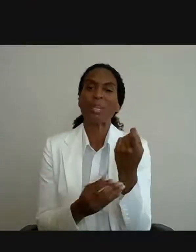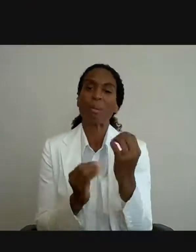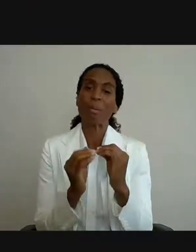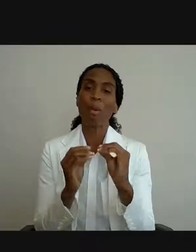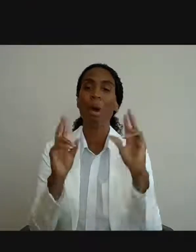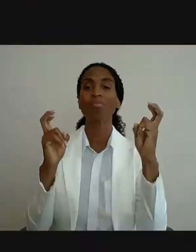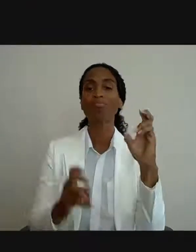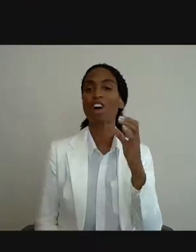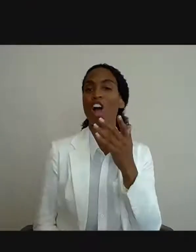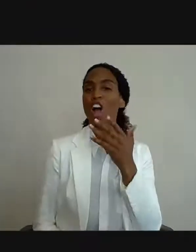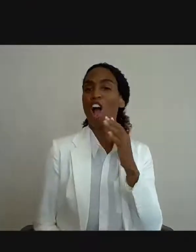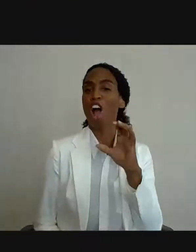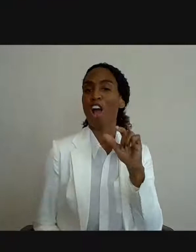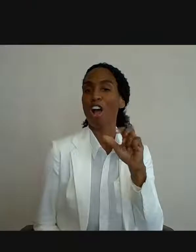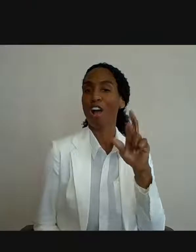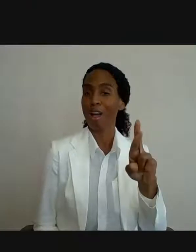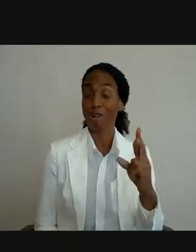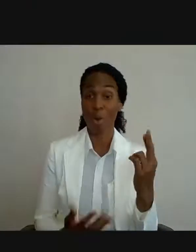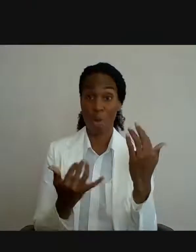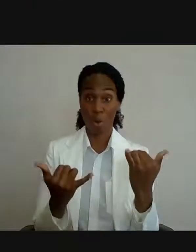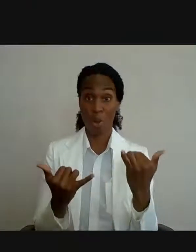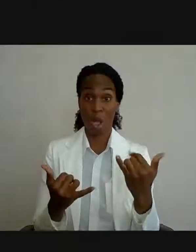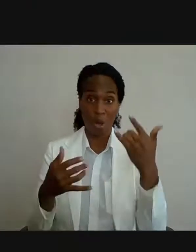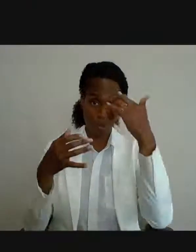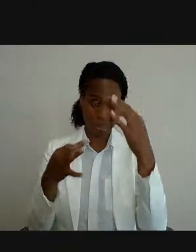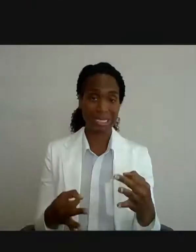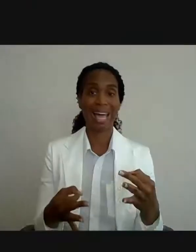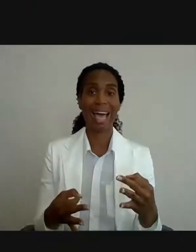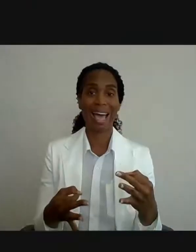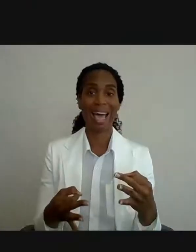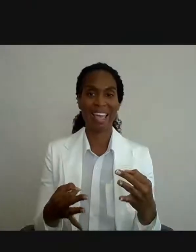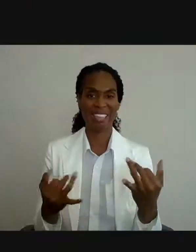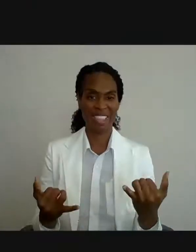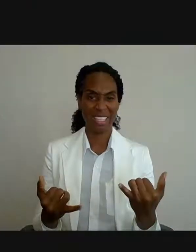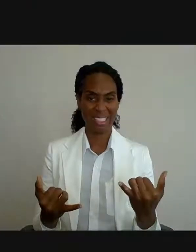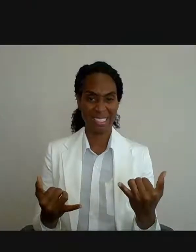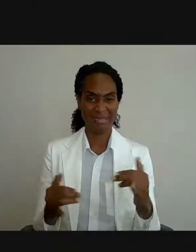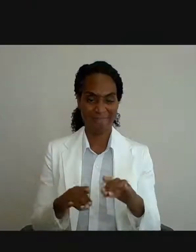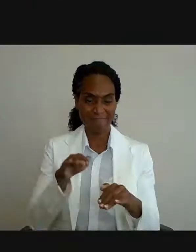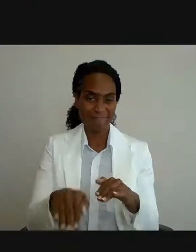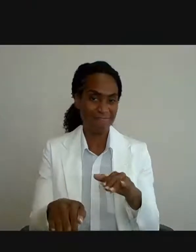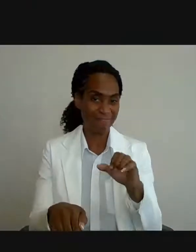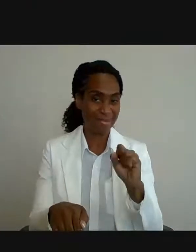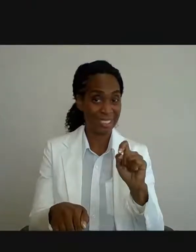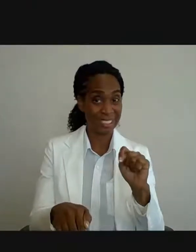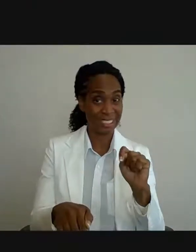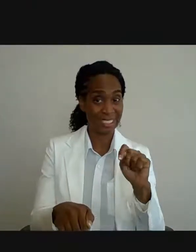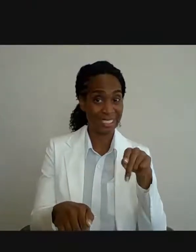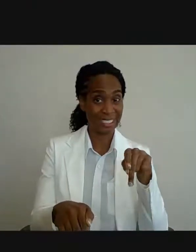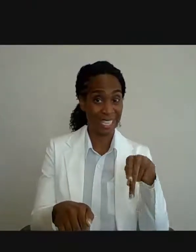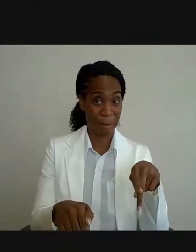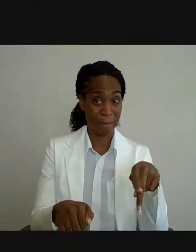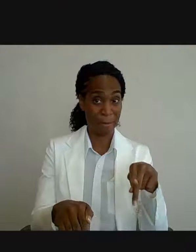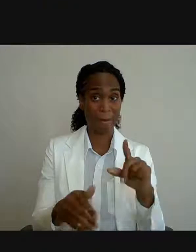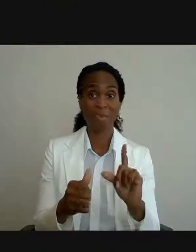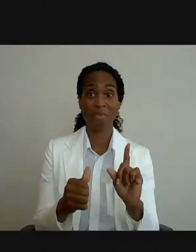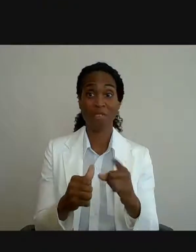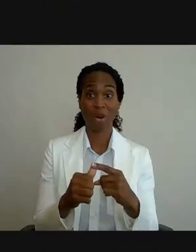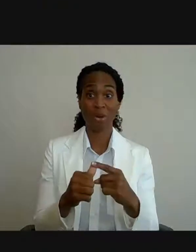we're able to take this step. But first, let me run through the slides.